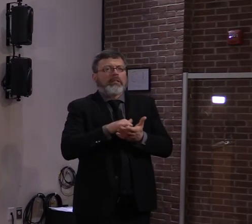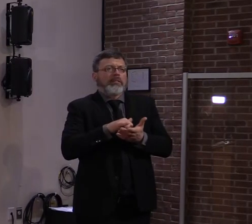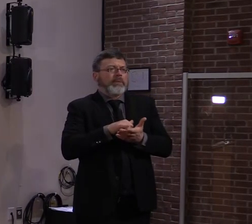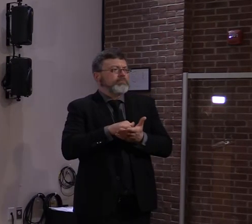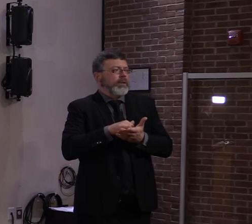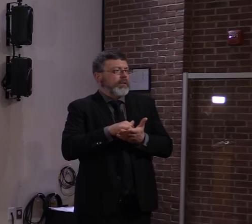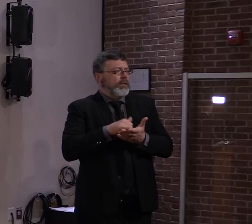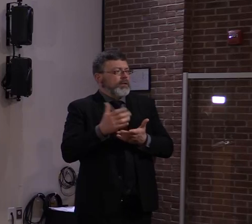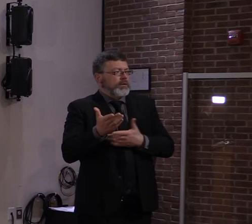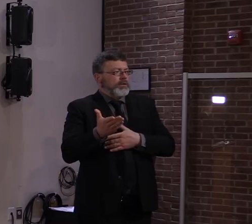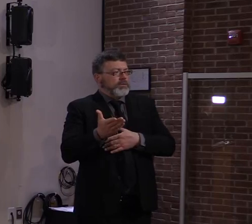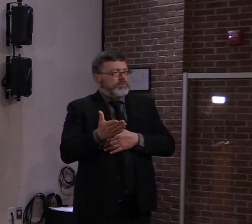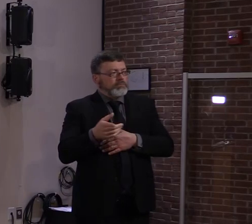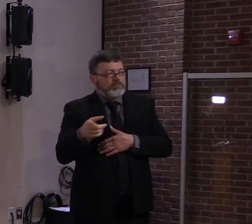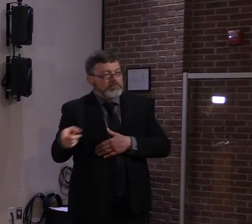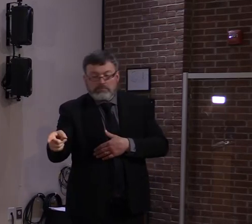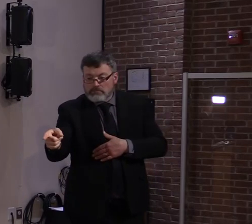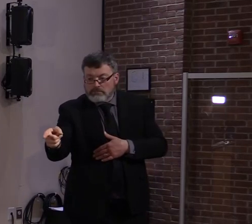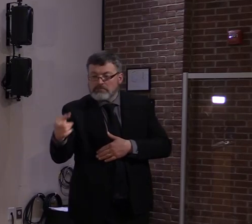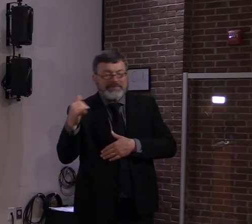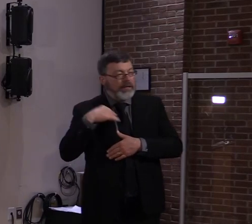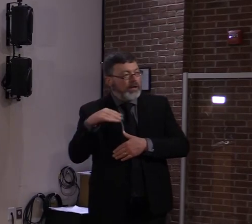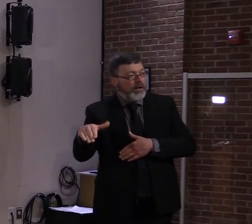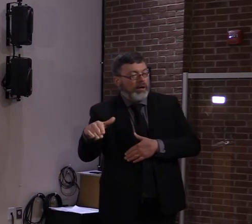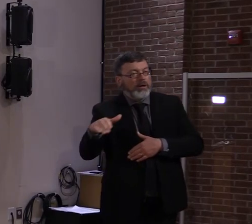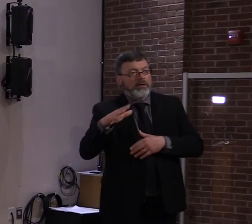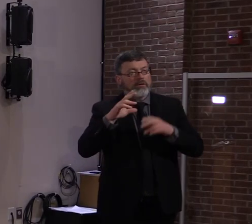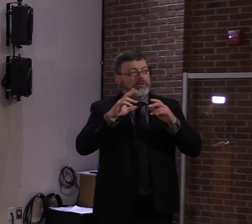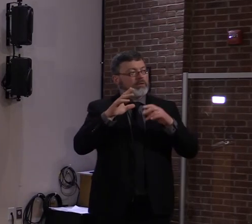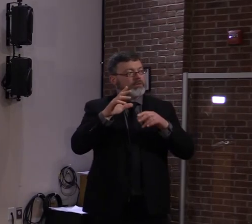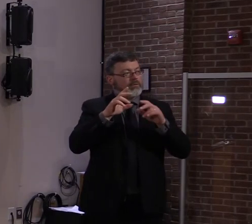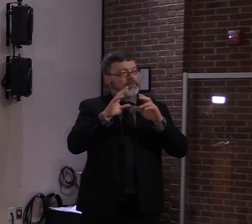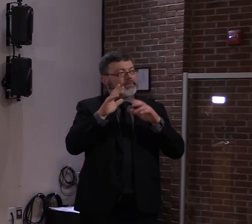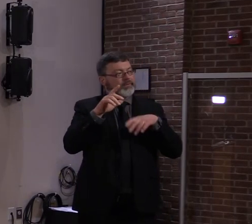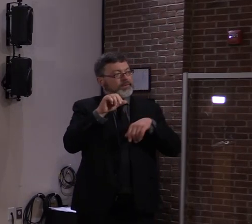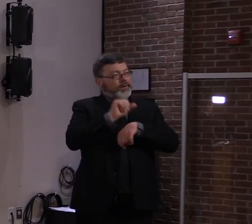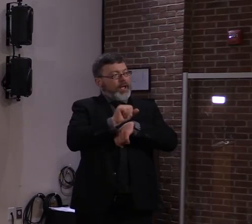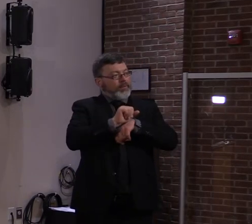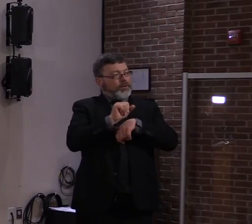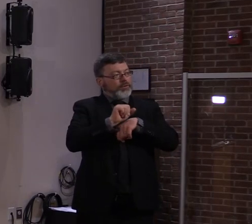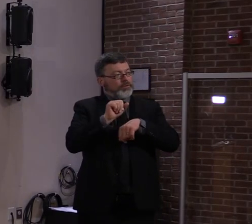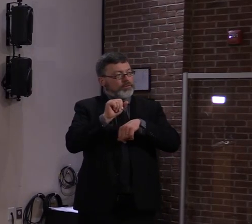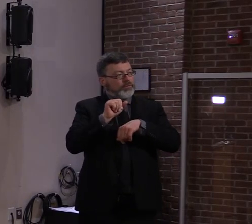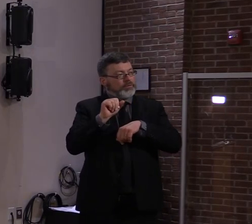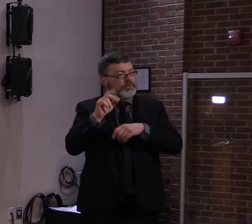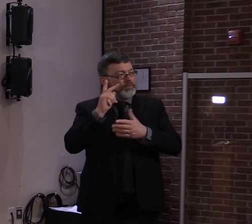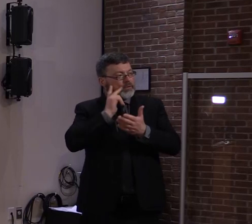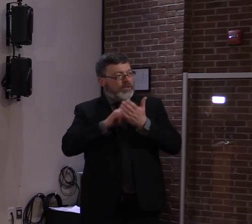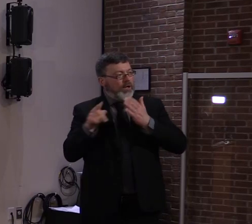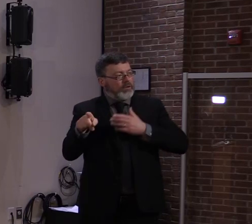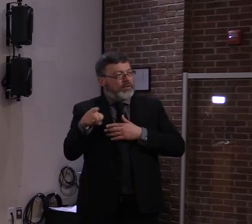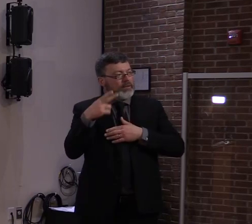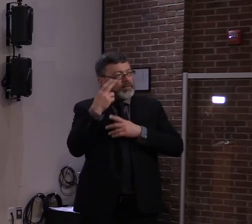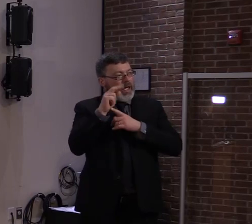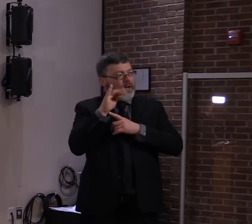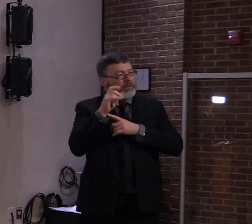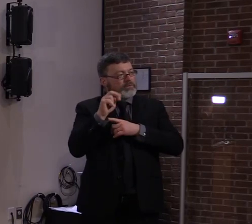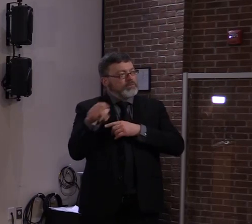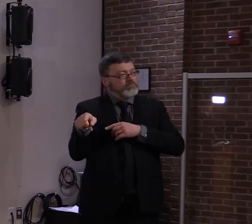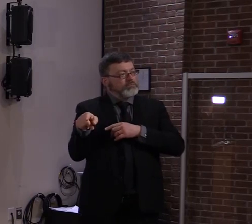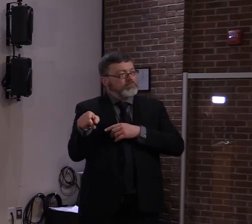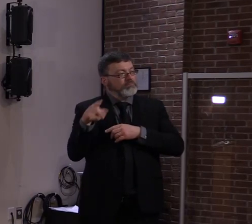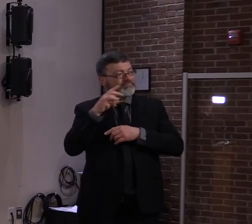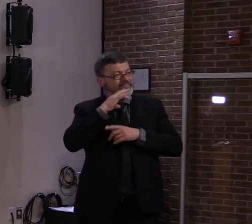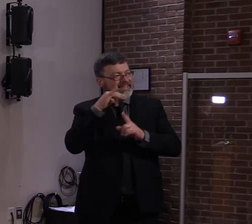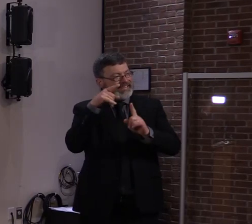Specifically, though, to the question, I would say, you know, what we're looking at is temporary displacement from work for COVID-related